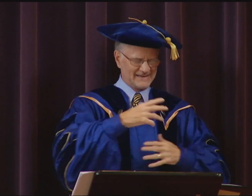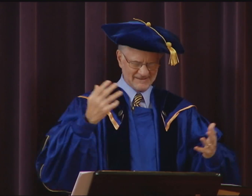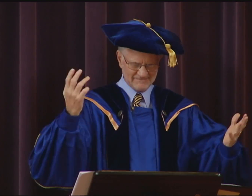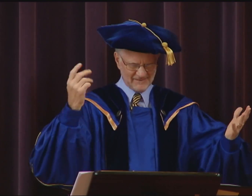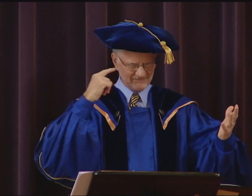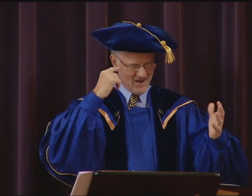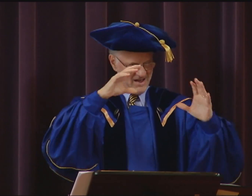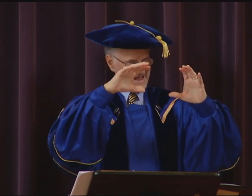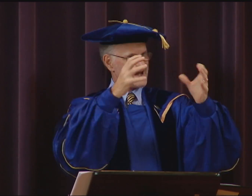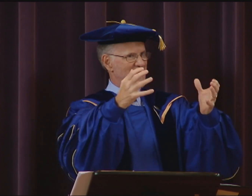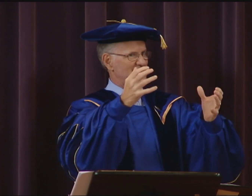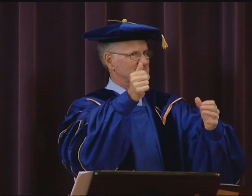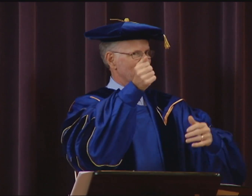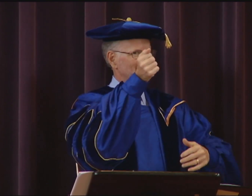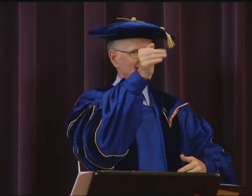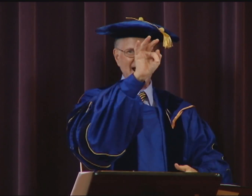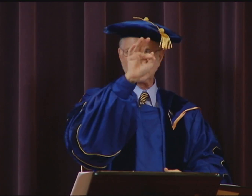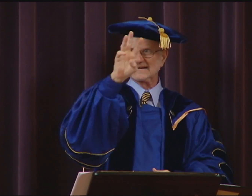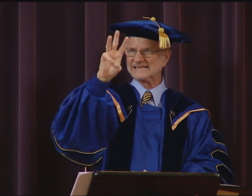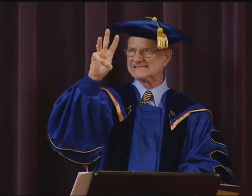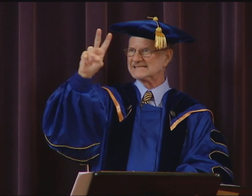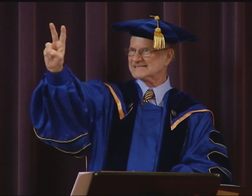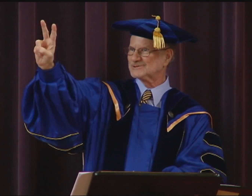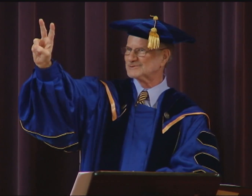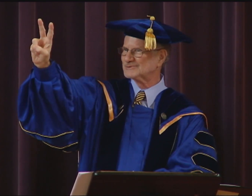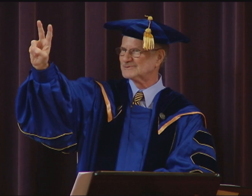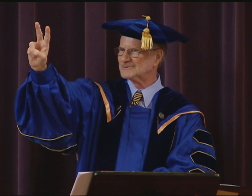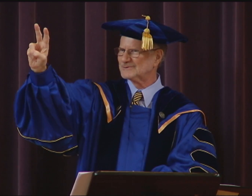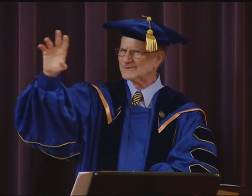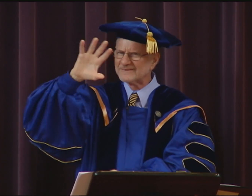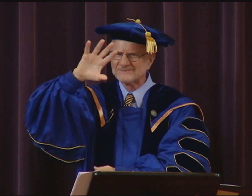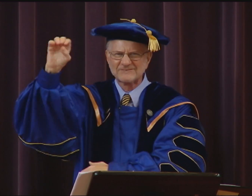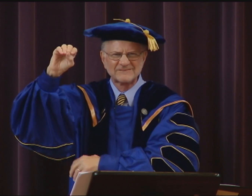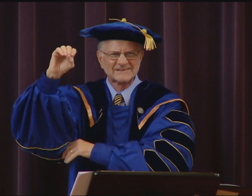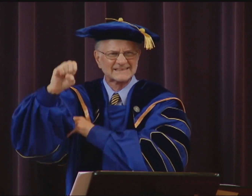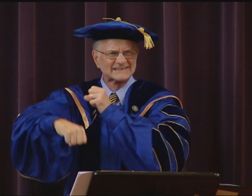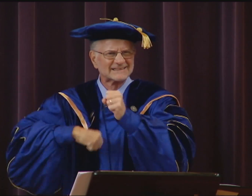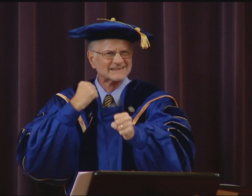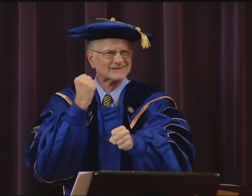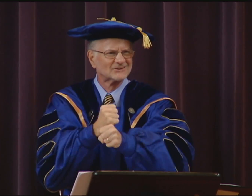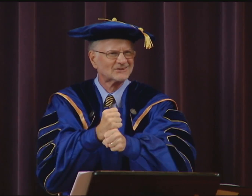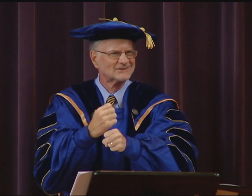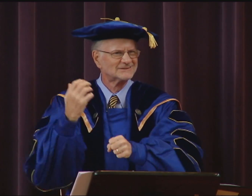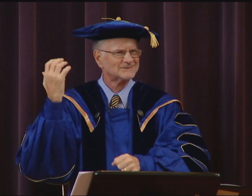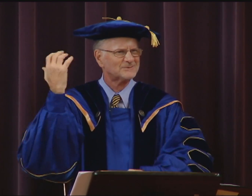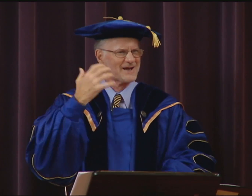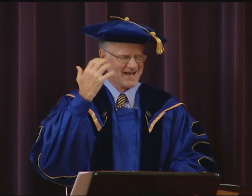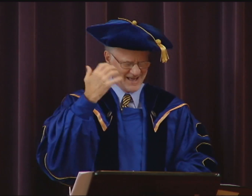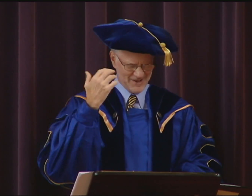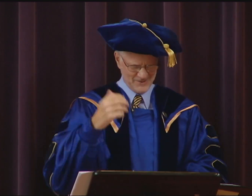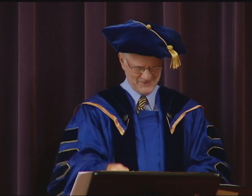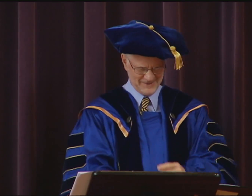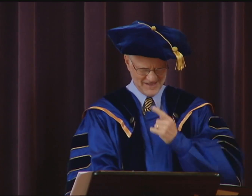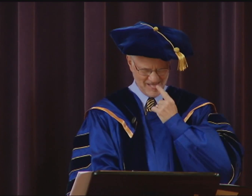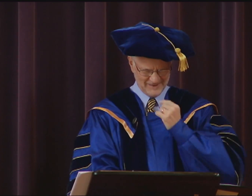Today is quite a special day for the class of 1962, their